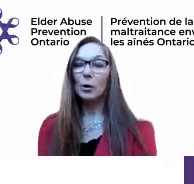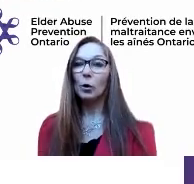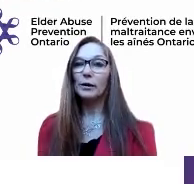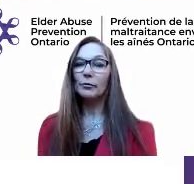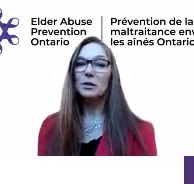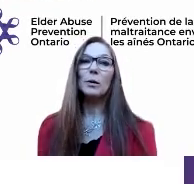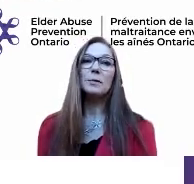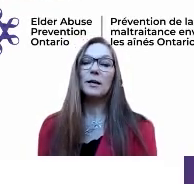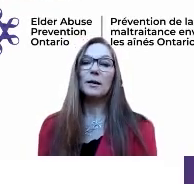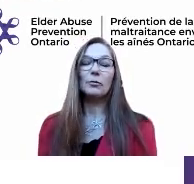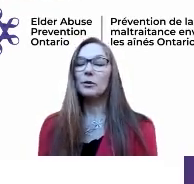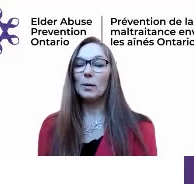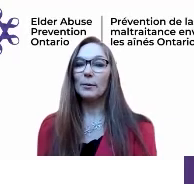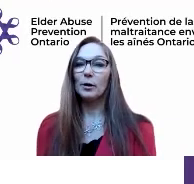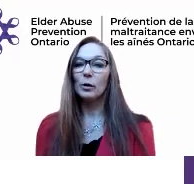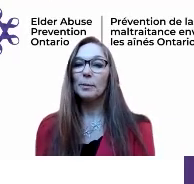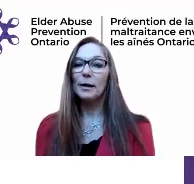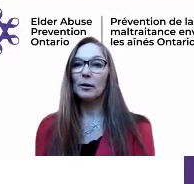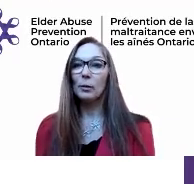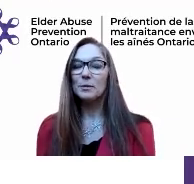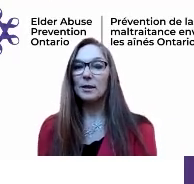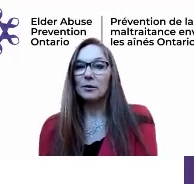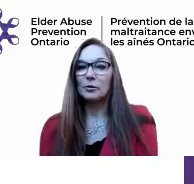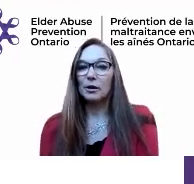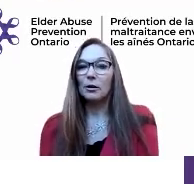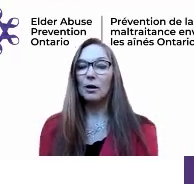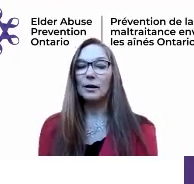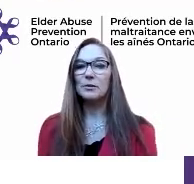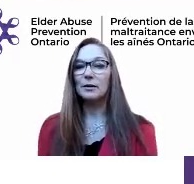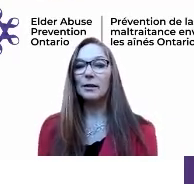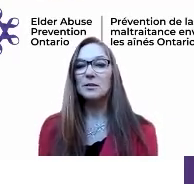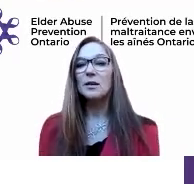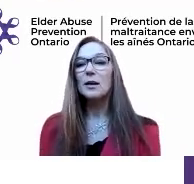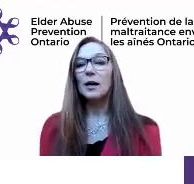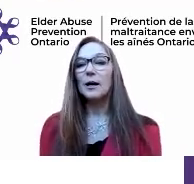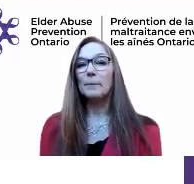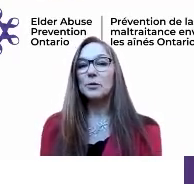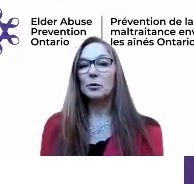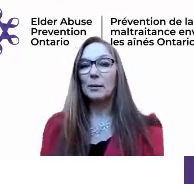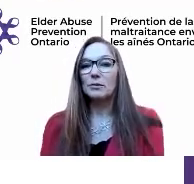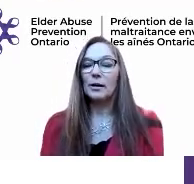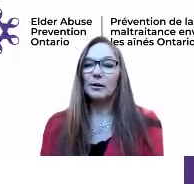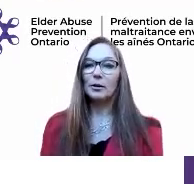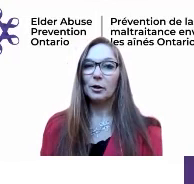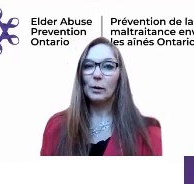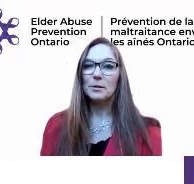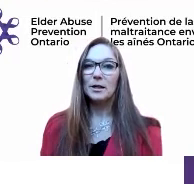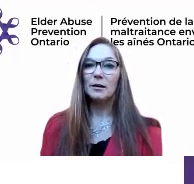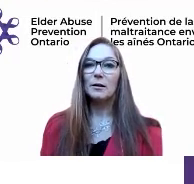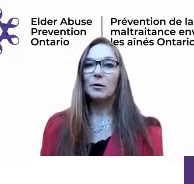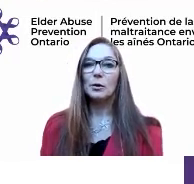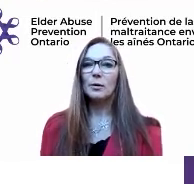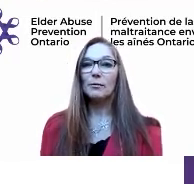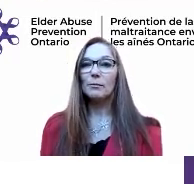The recording for this website or for this webinar will be at our website under the archived events. So you'll be able to find it on our